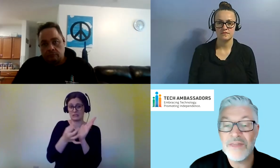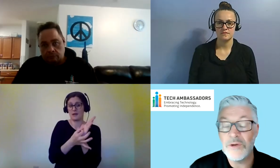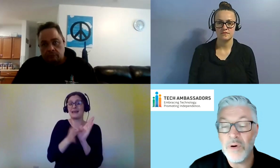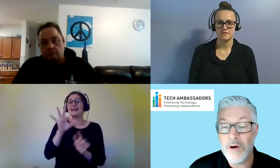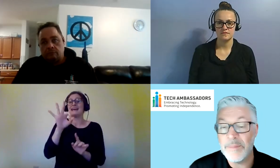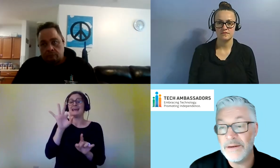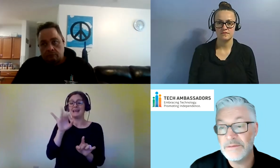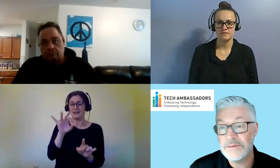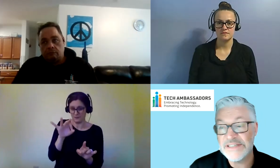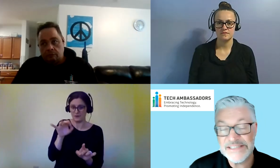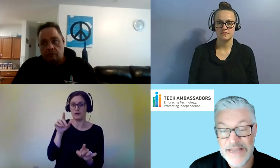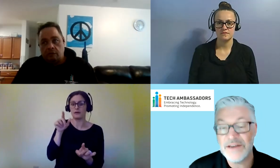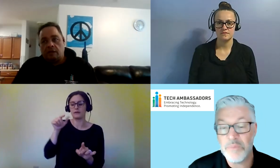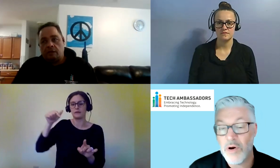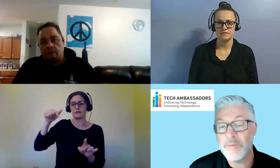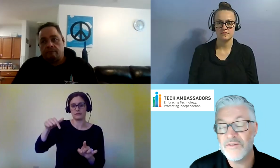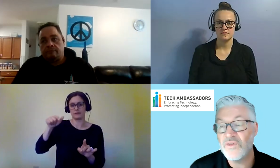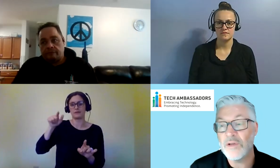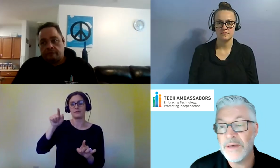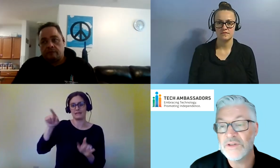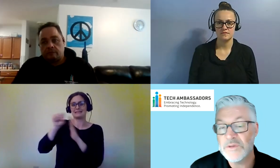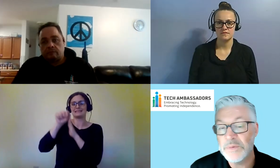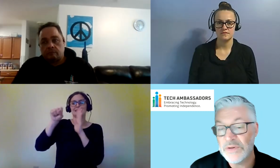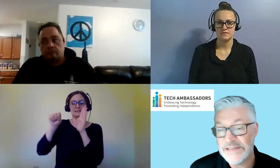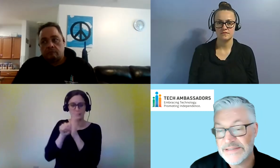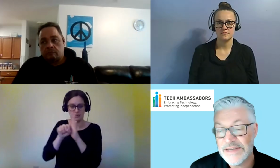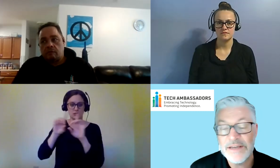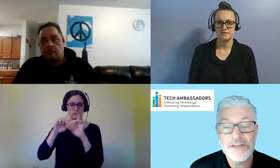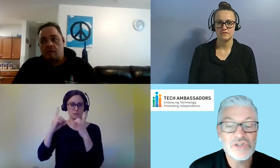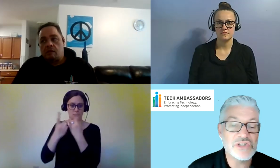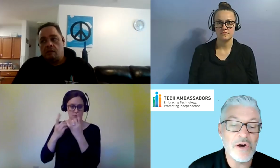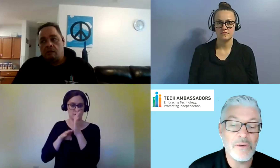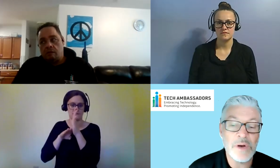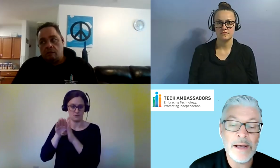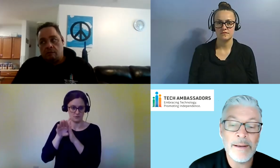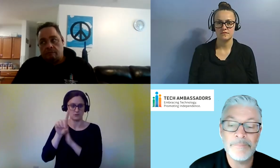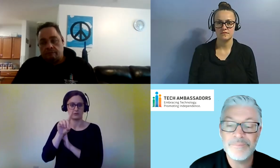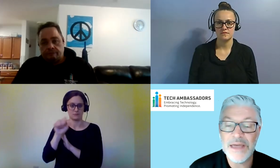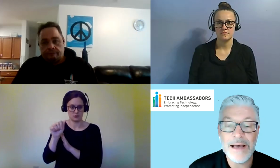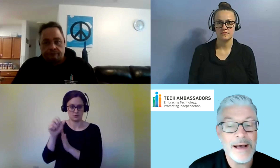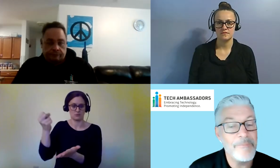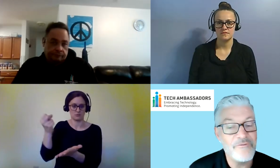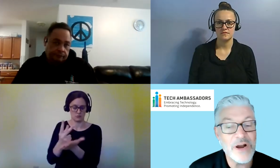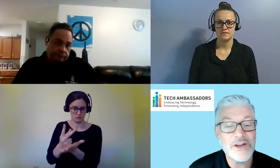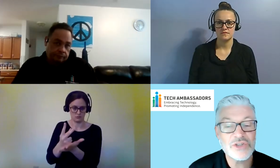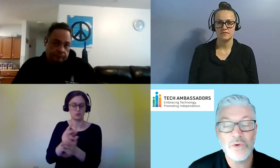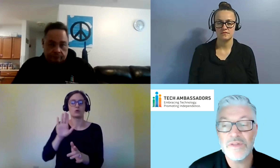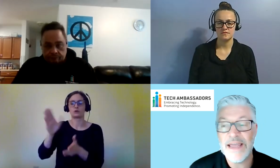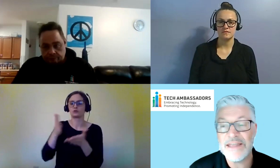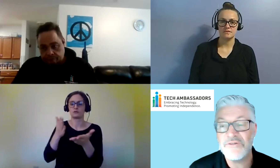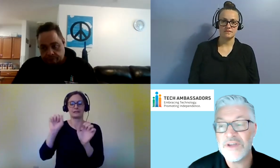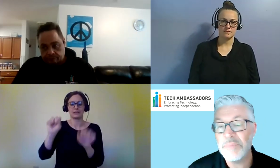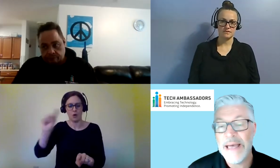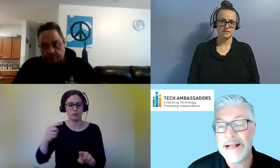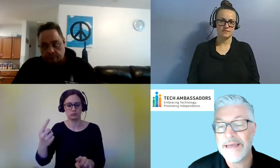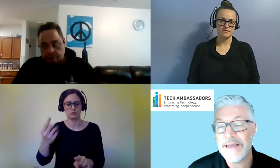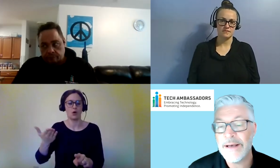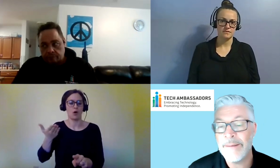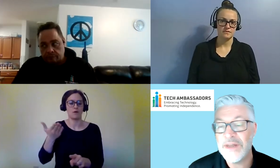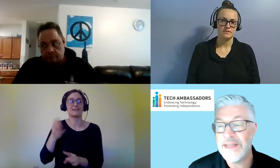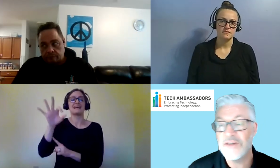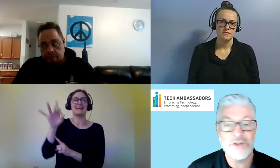approved by the department, the State Department of Developmental Disabilities. So I'm very sure that any